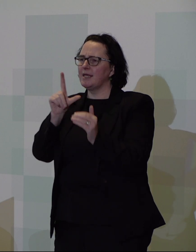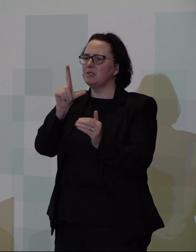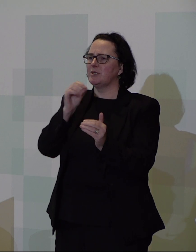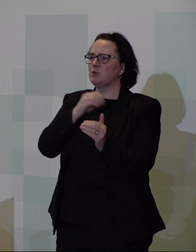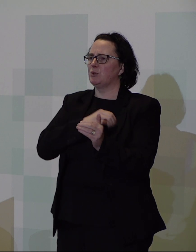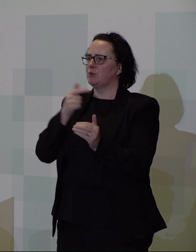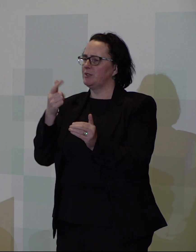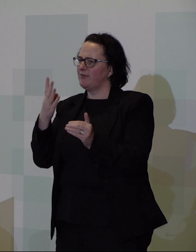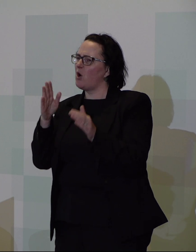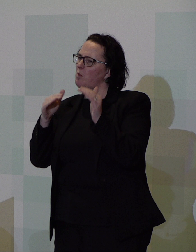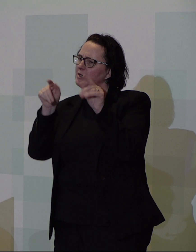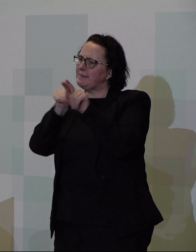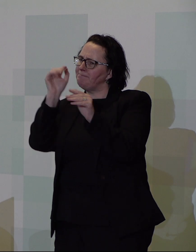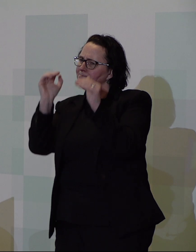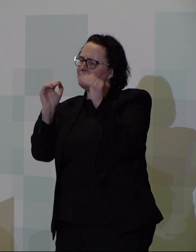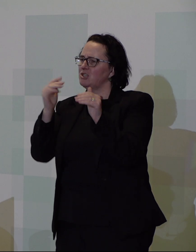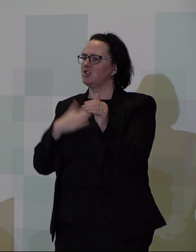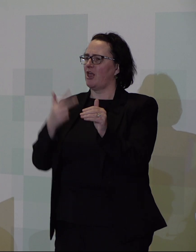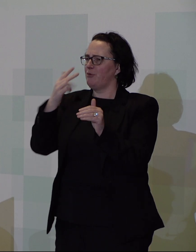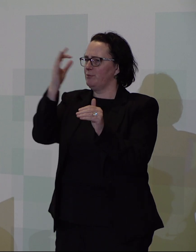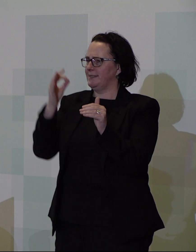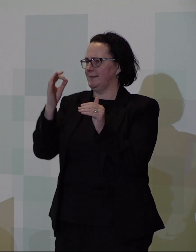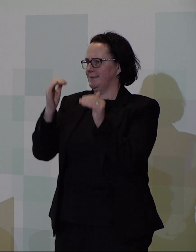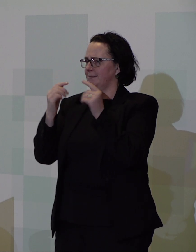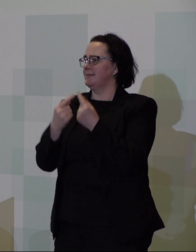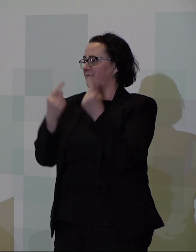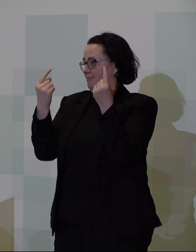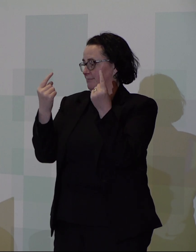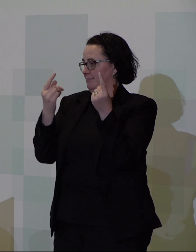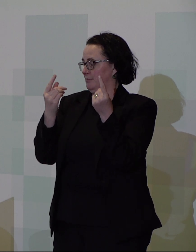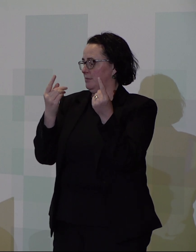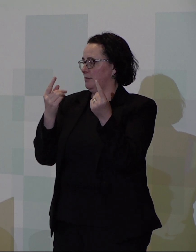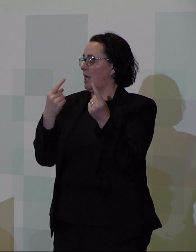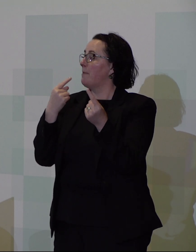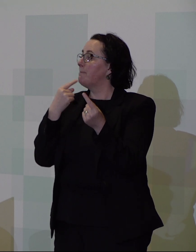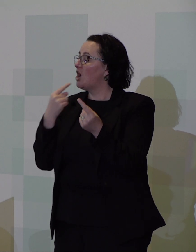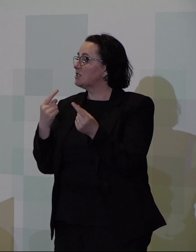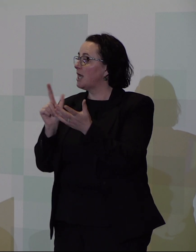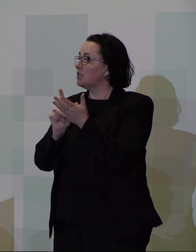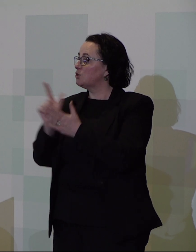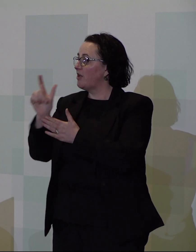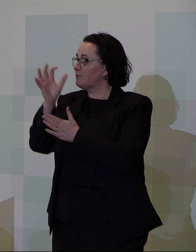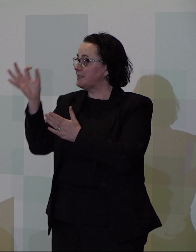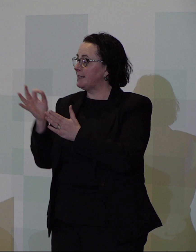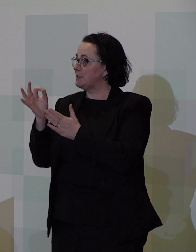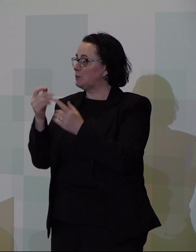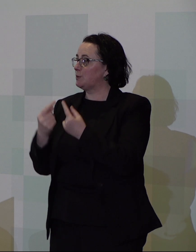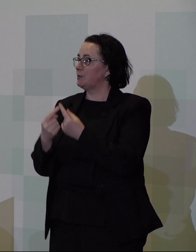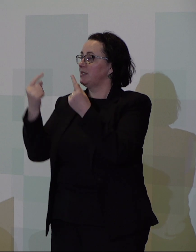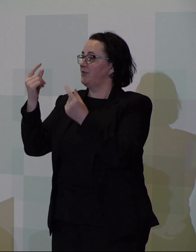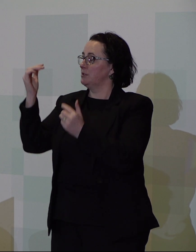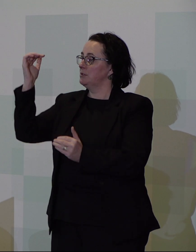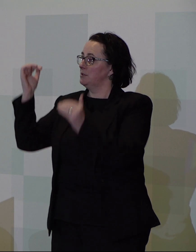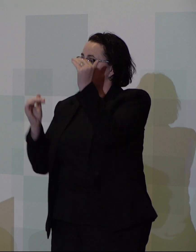to 24. It's only about 3 percentage points. But there is a gap of about 12 percentage points for men and